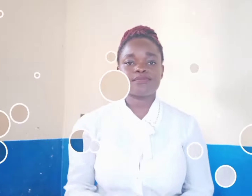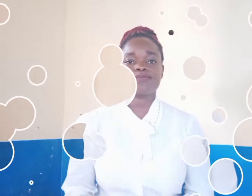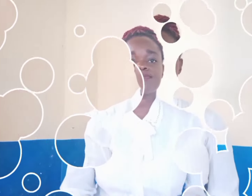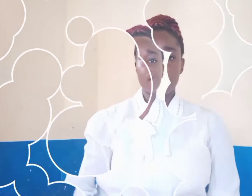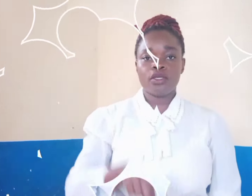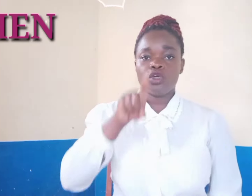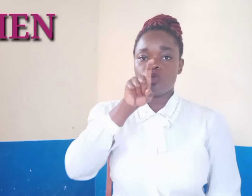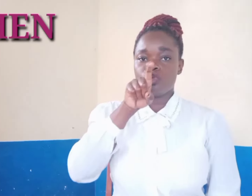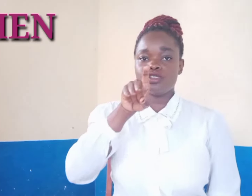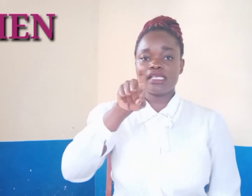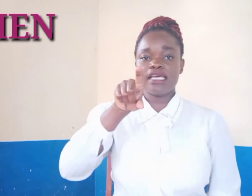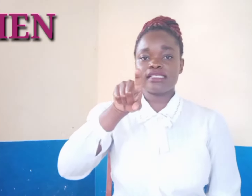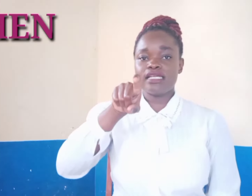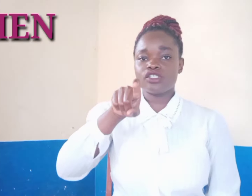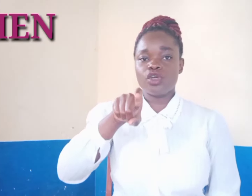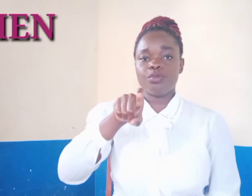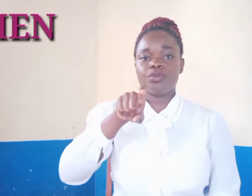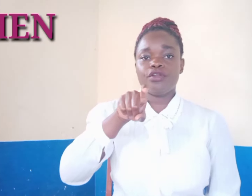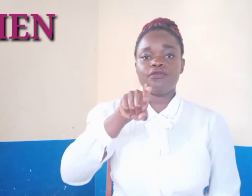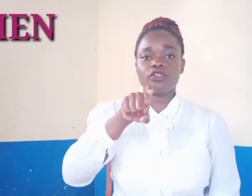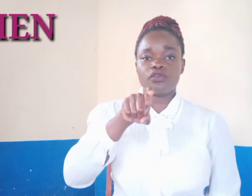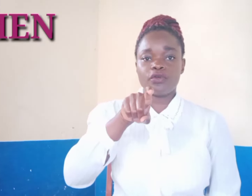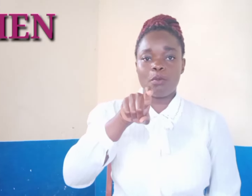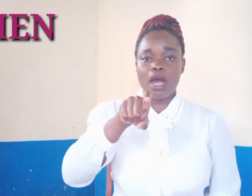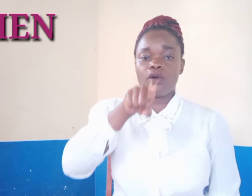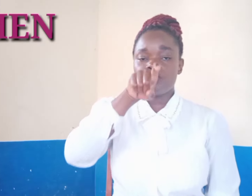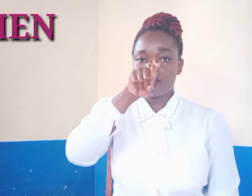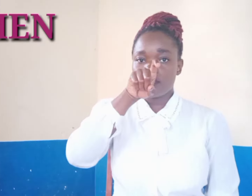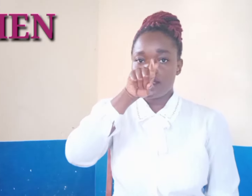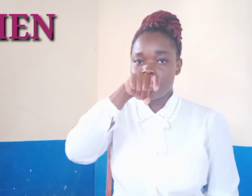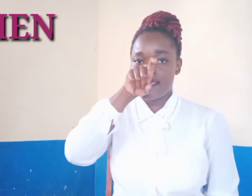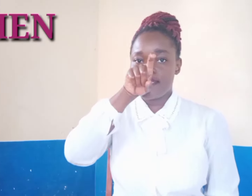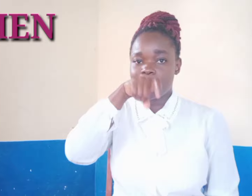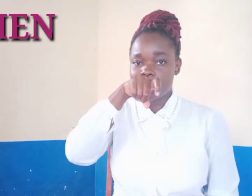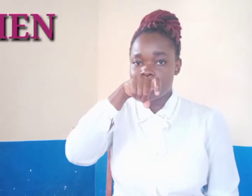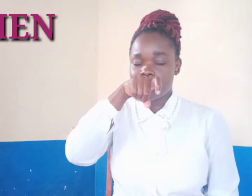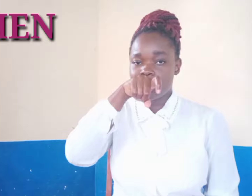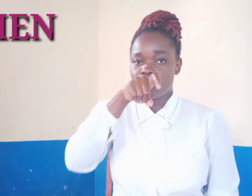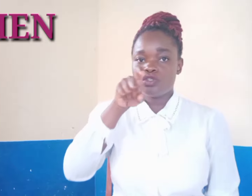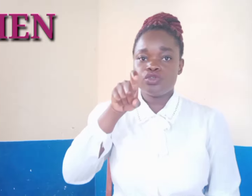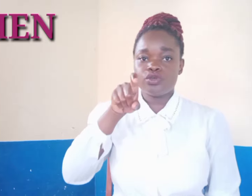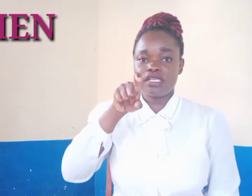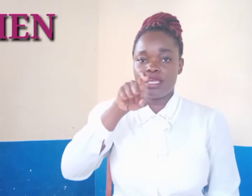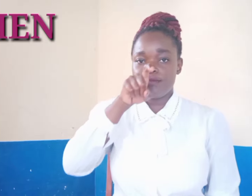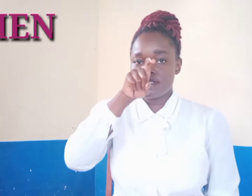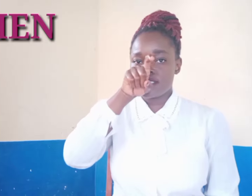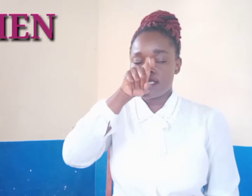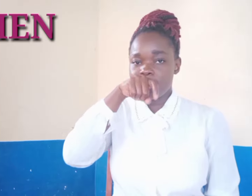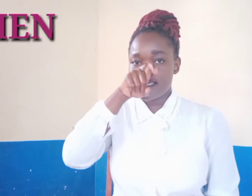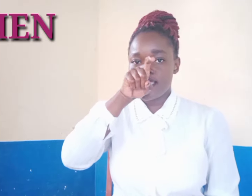hen? You use X hand shape in front of your mouth. Hen. Two times.